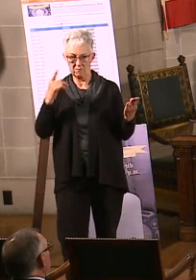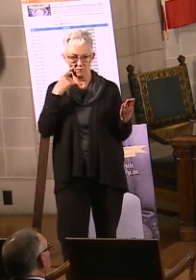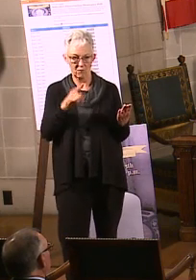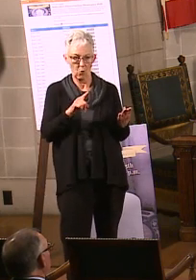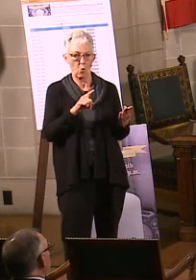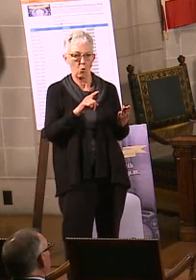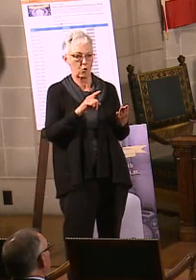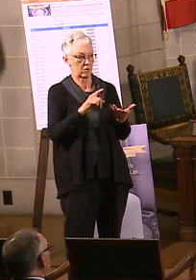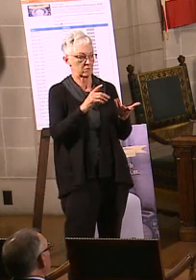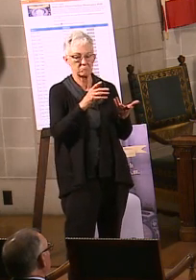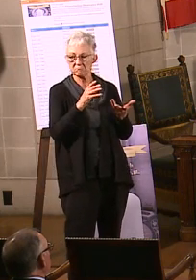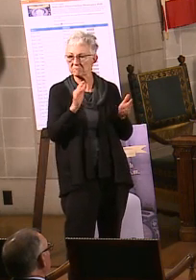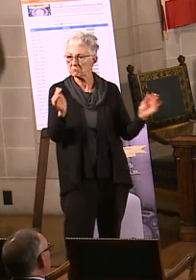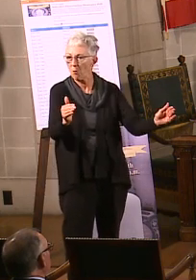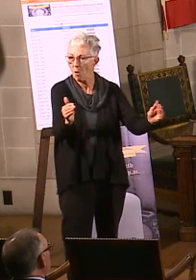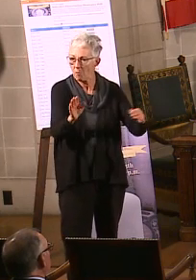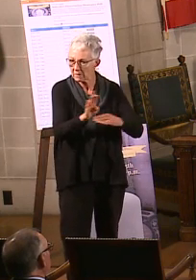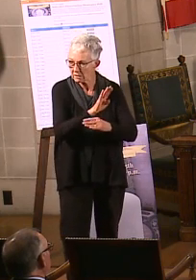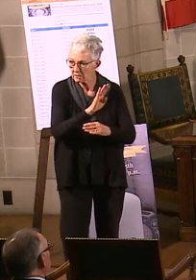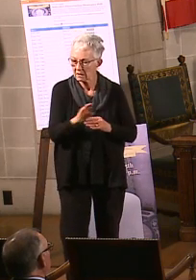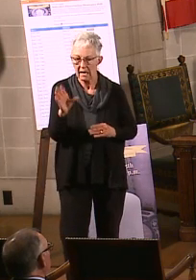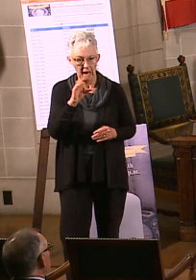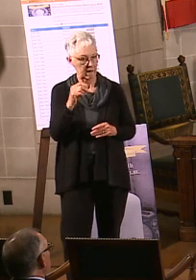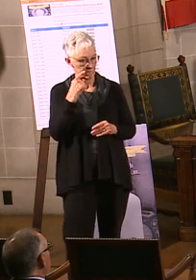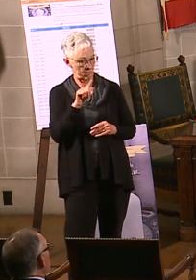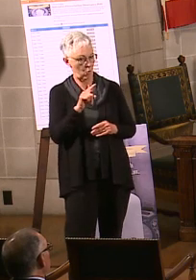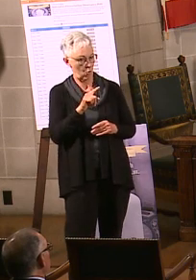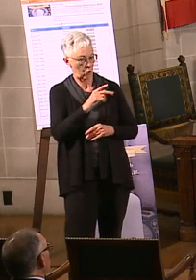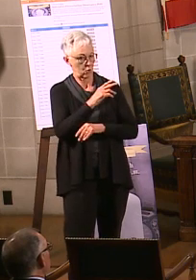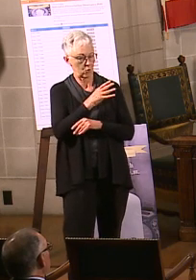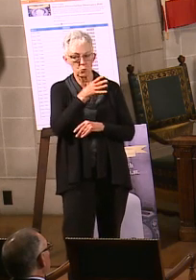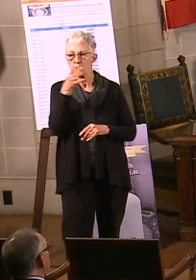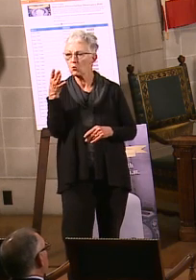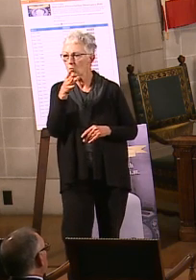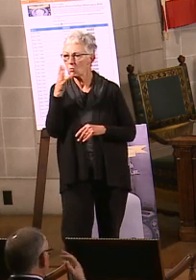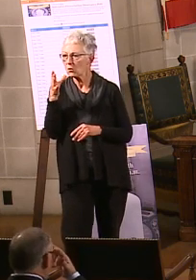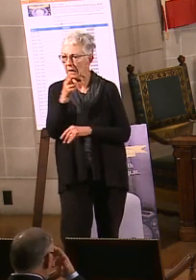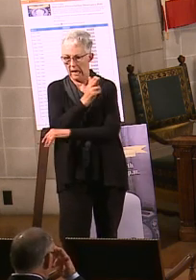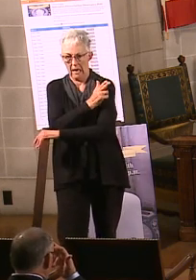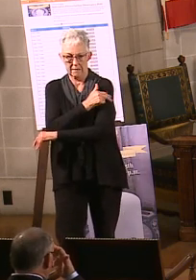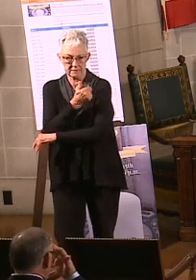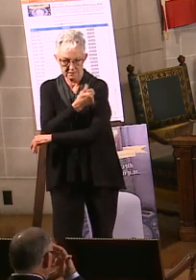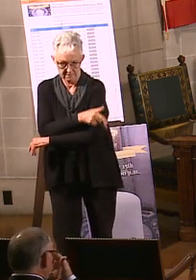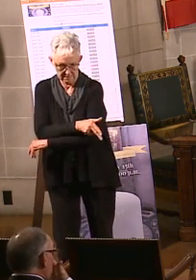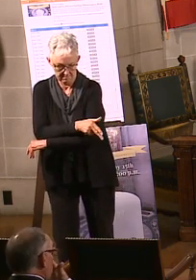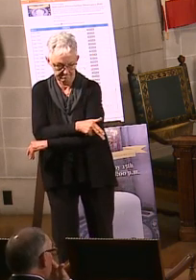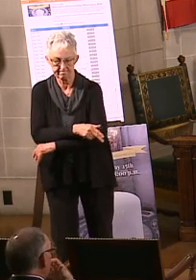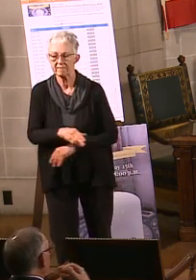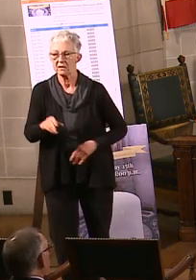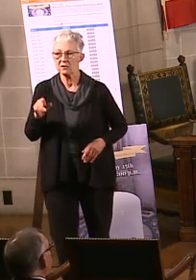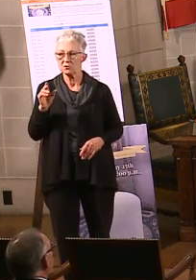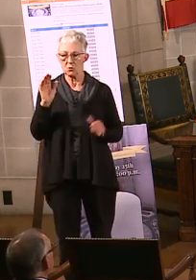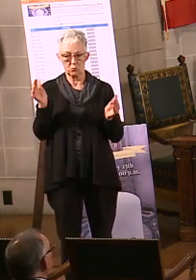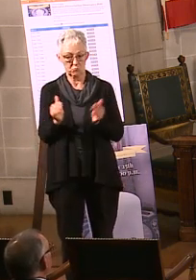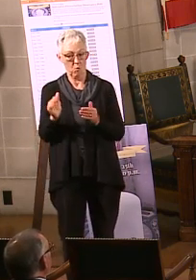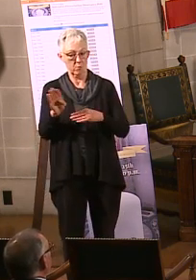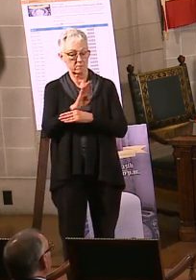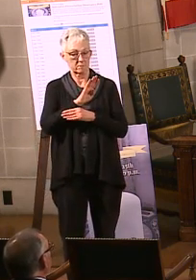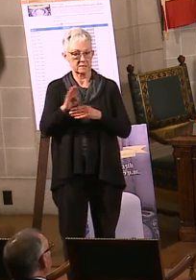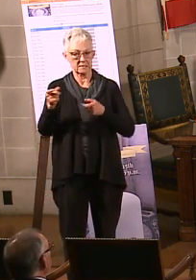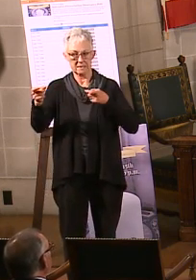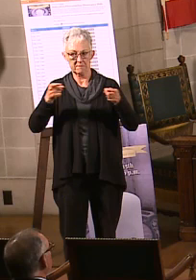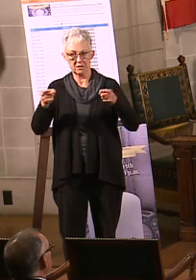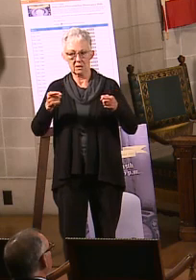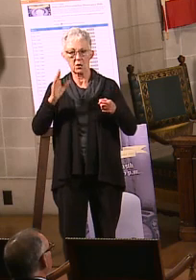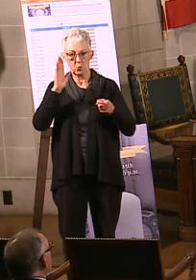hospitals. And so this is one of the questions we've been asked about. The SBA is doing a webinar on this. So if you are a rural hospital